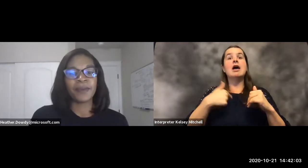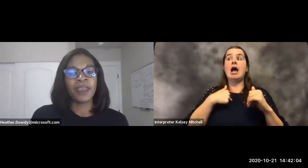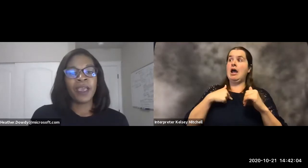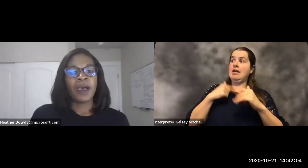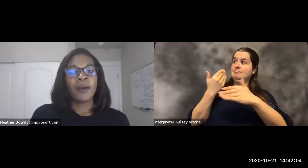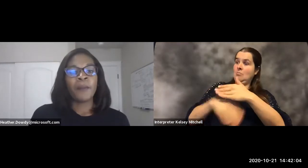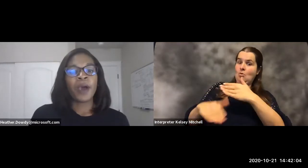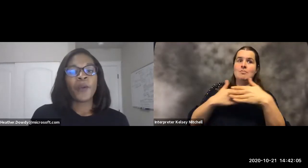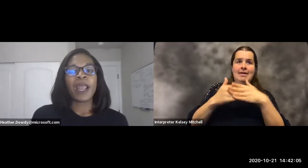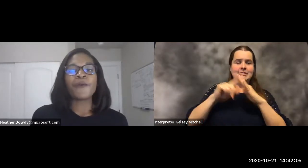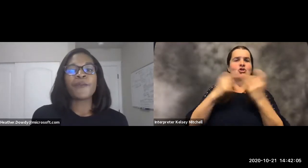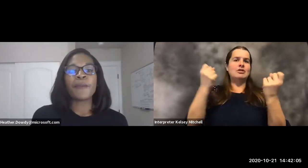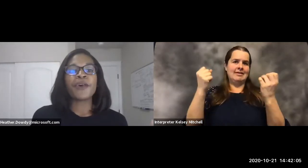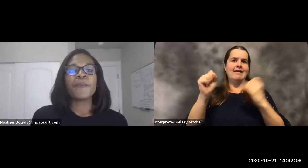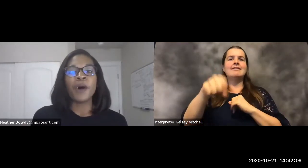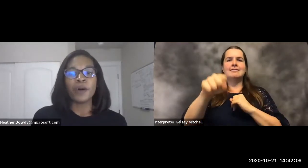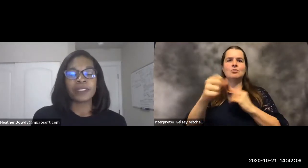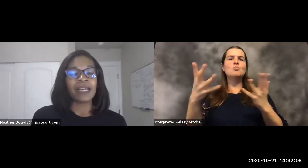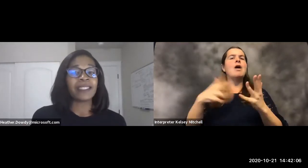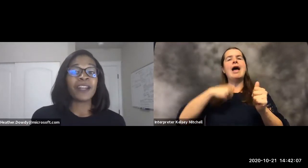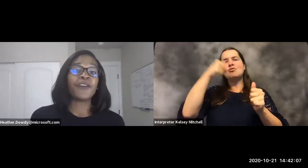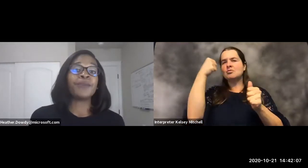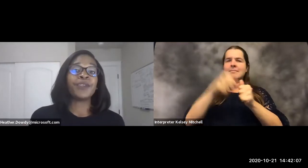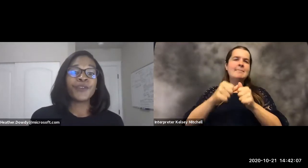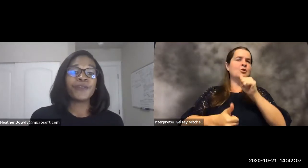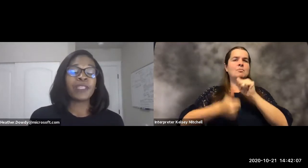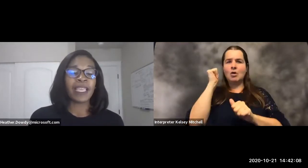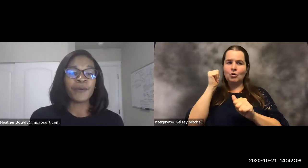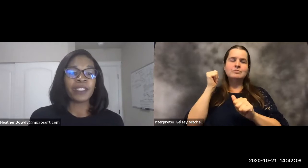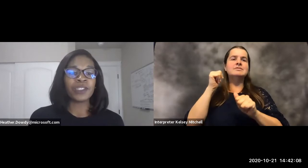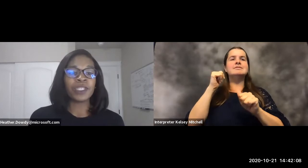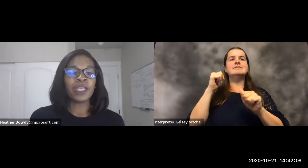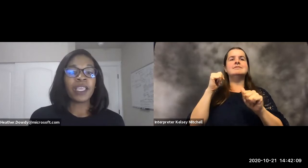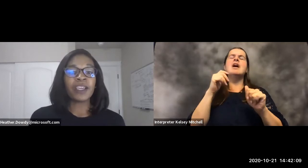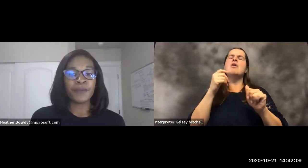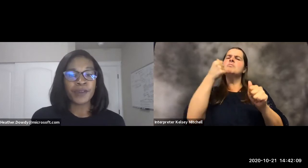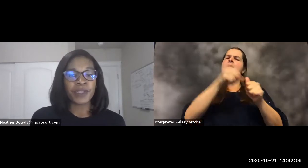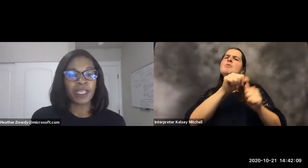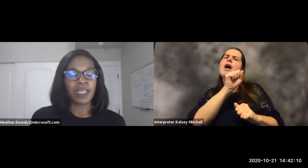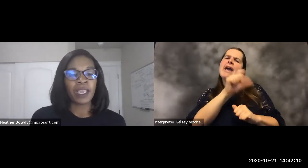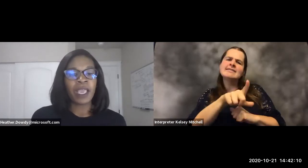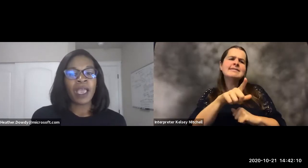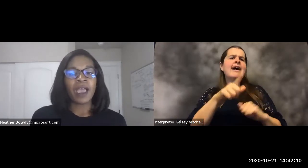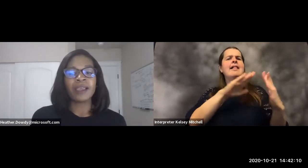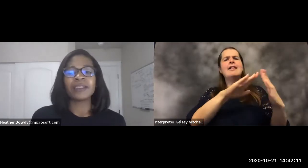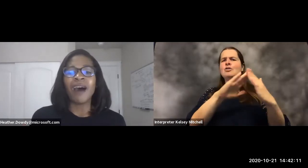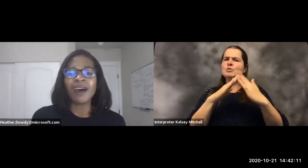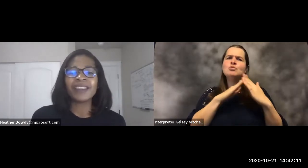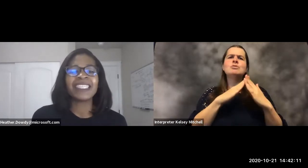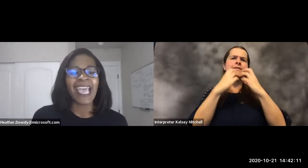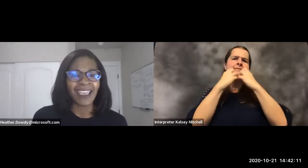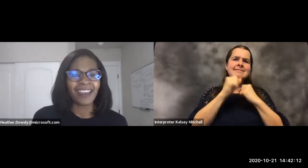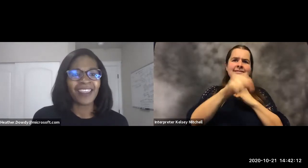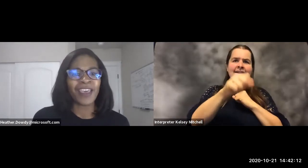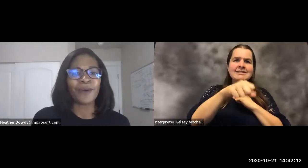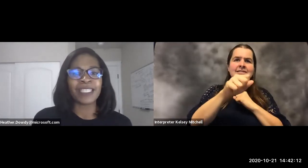baby. But what I remember the most outside of our beautiful language and community is all